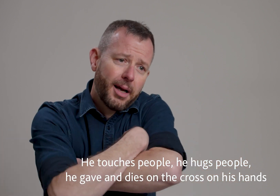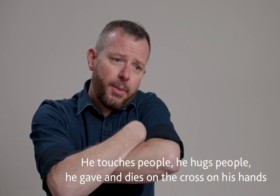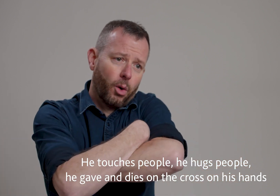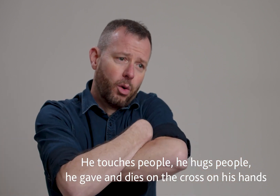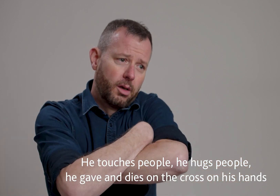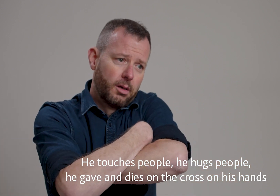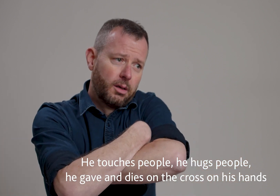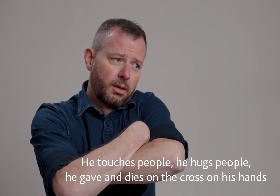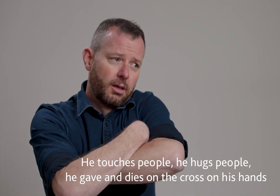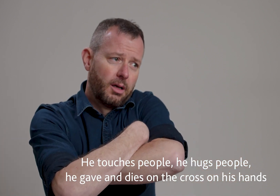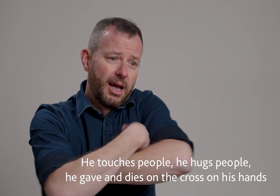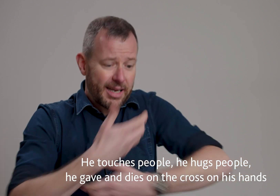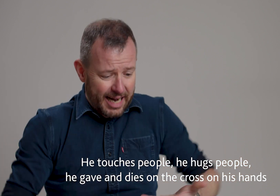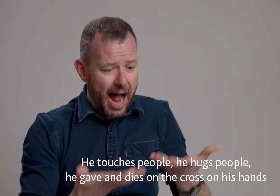people. He gave